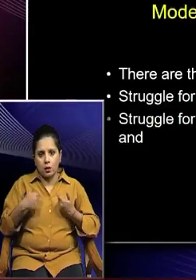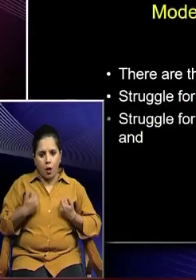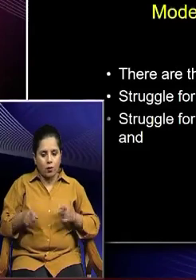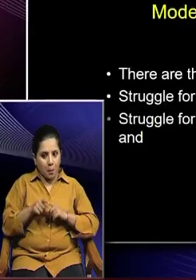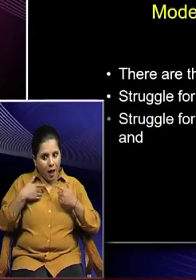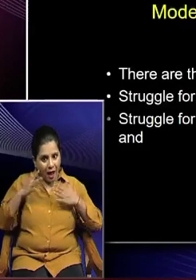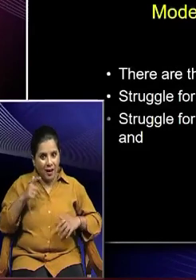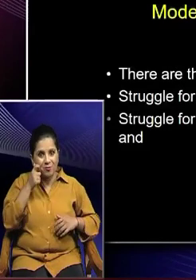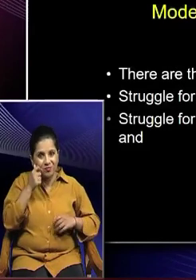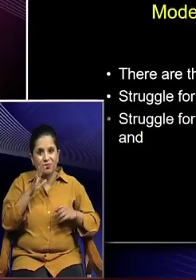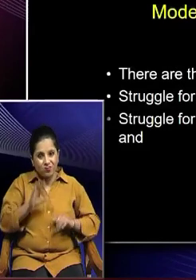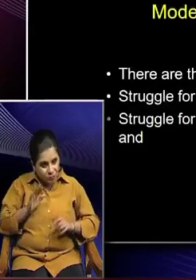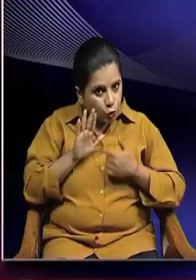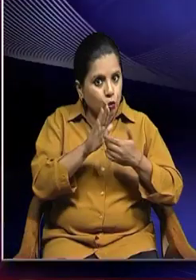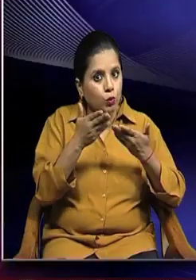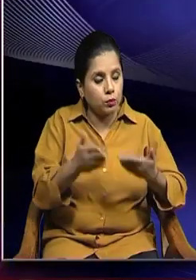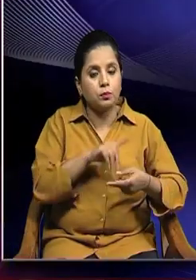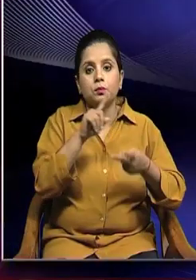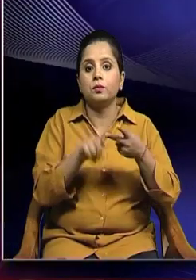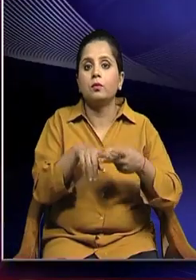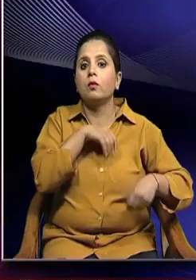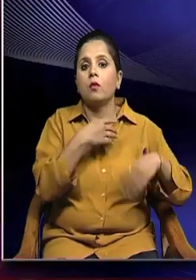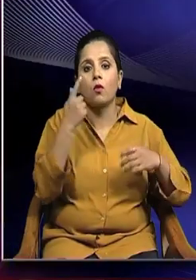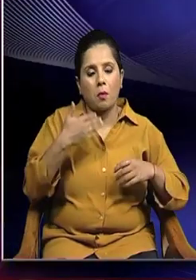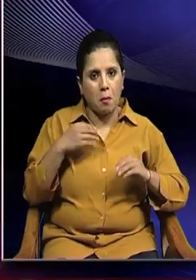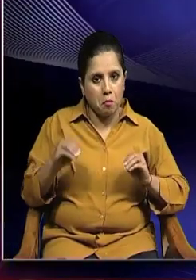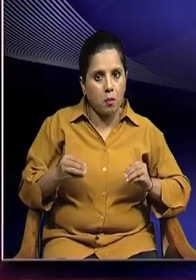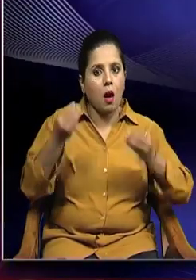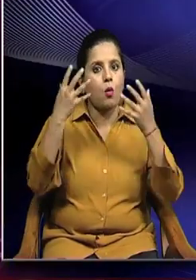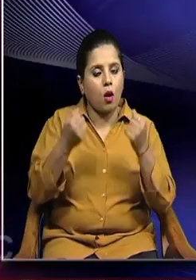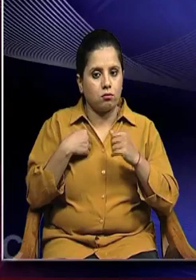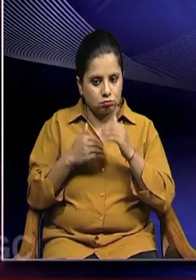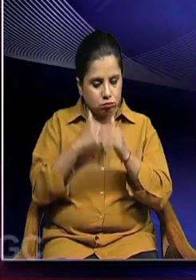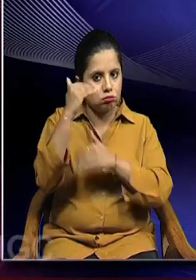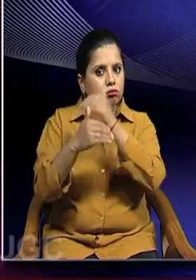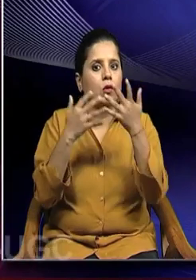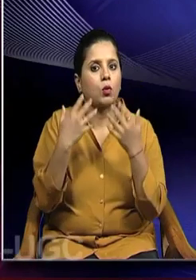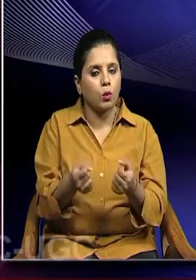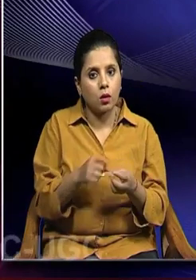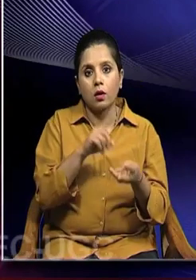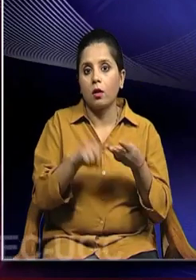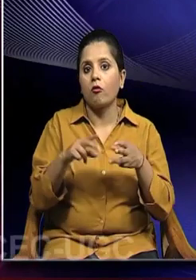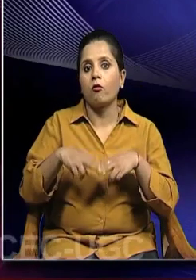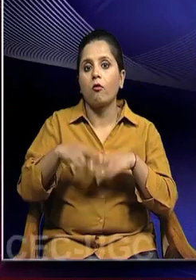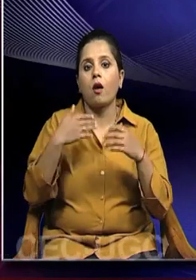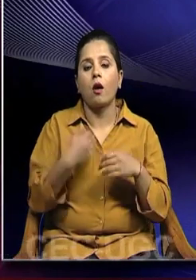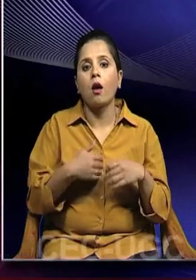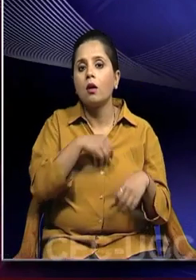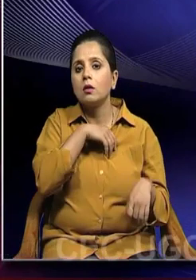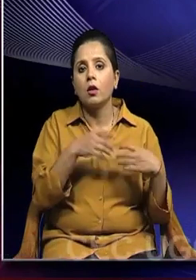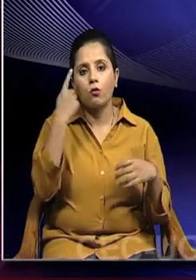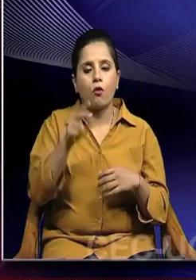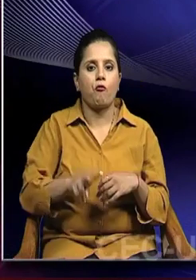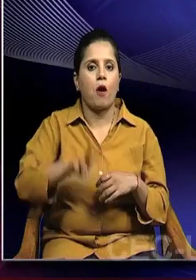existence, then we struggle for our betterment or development, and eventually we start struggling for